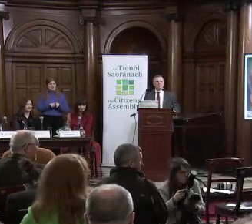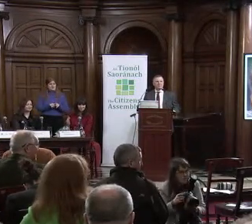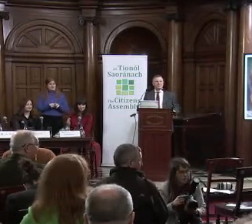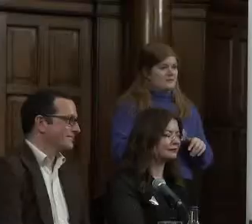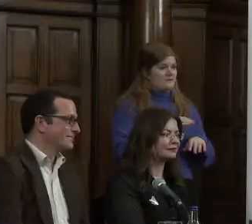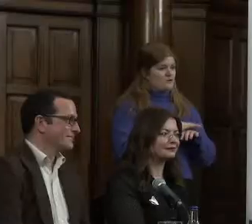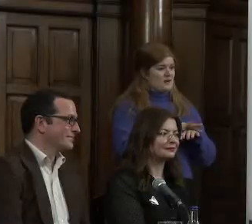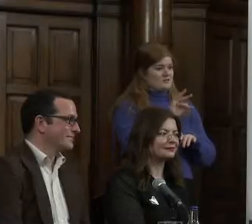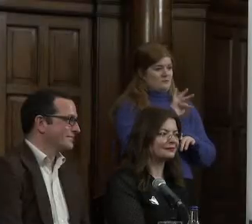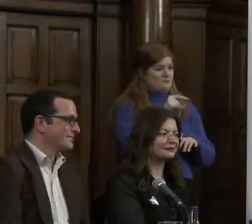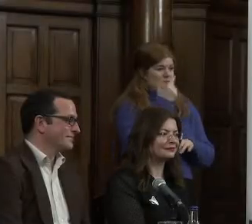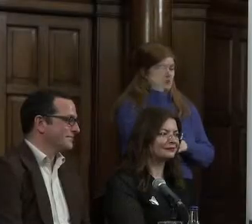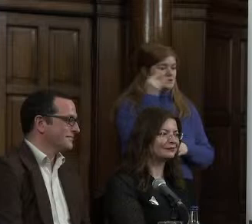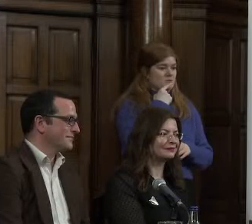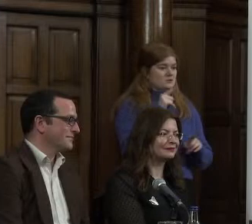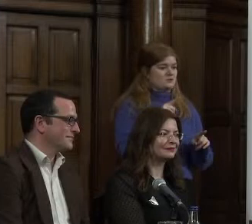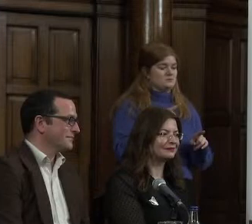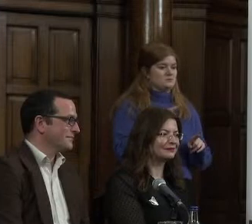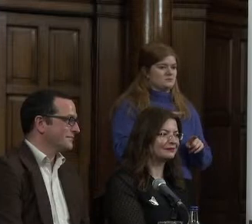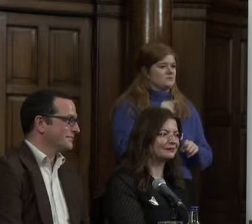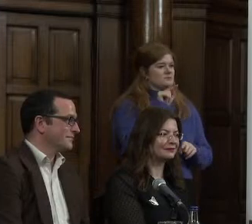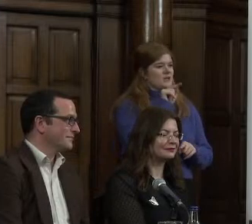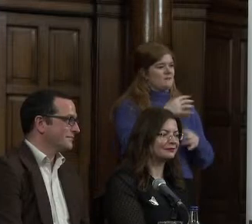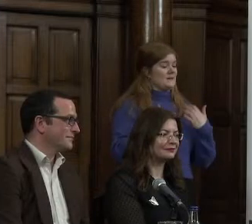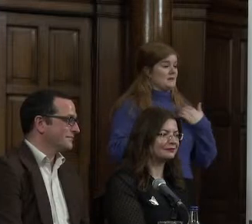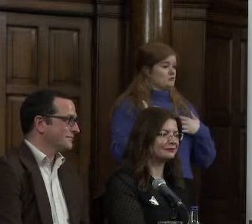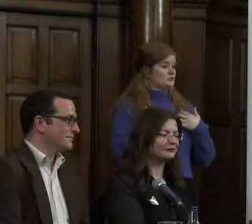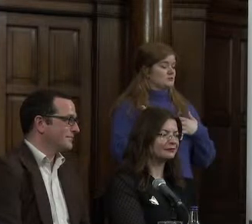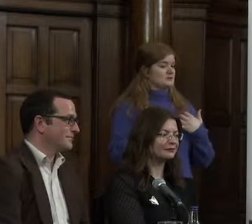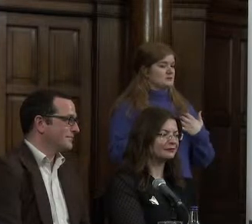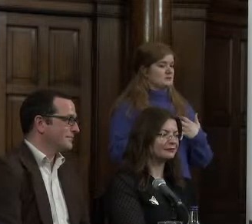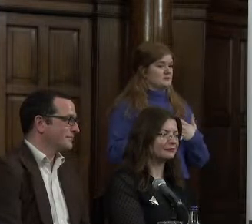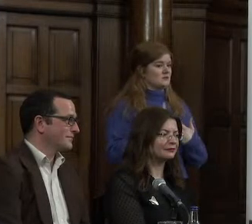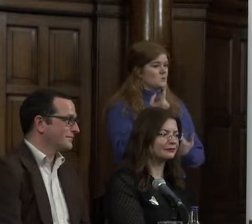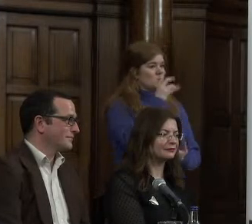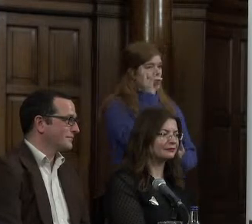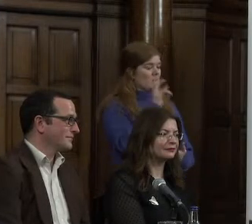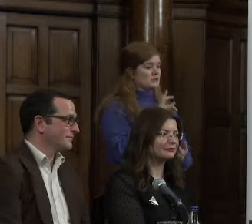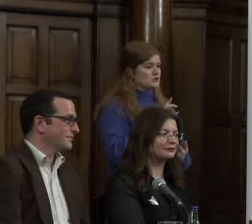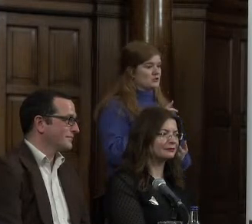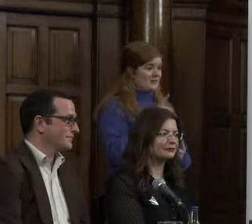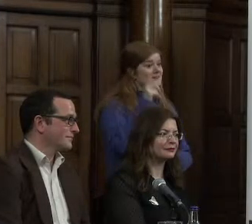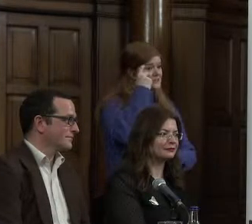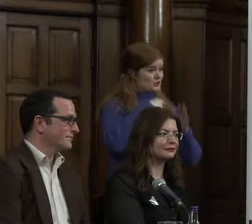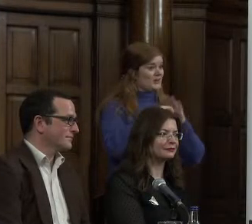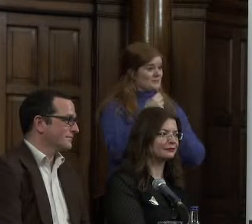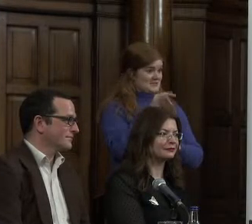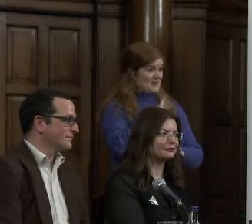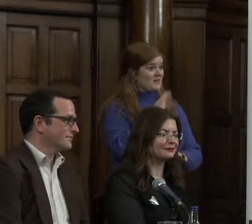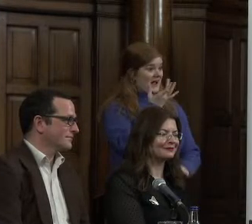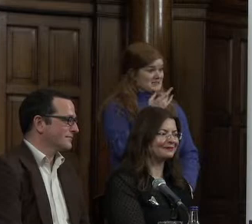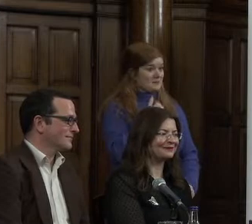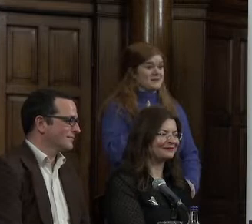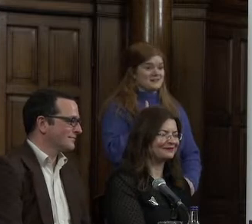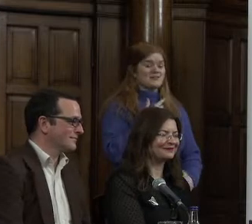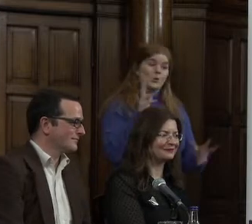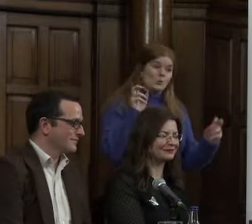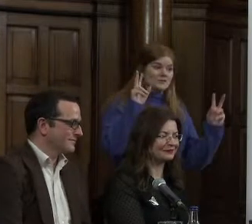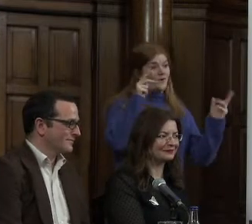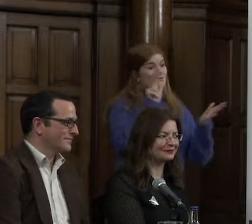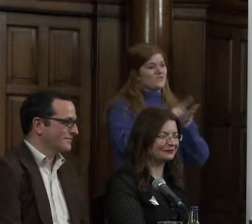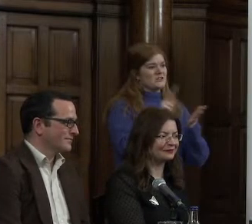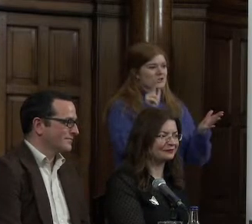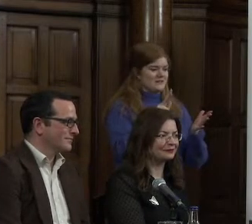of Merlin Woods. But that, interestingly, is a question that the Taoiseach had himself. Now, officially